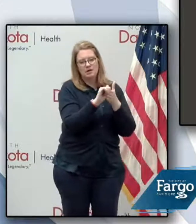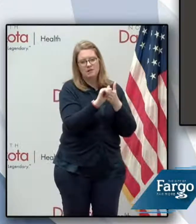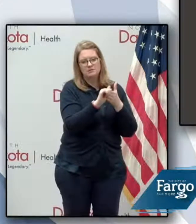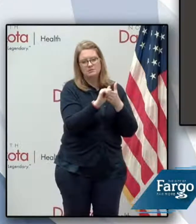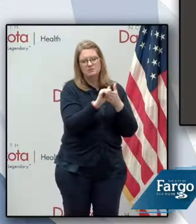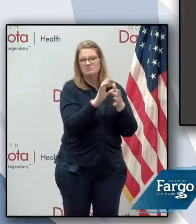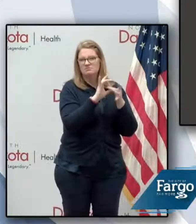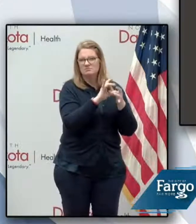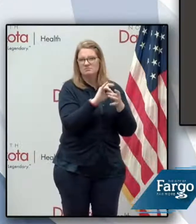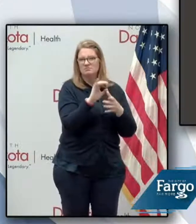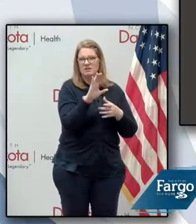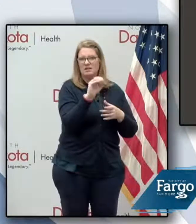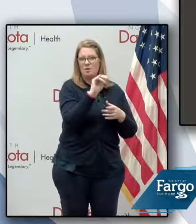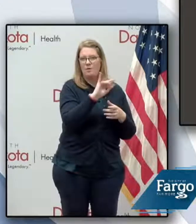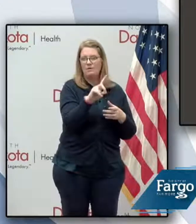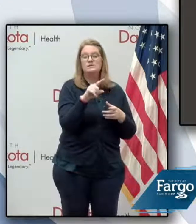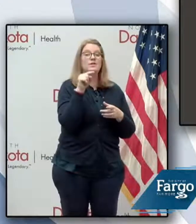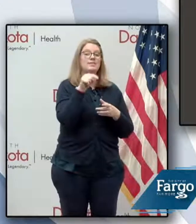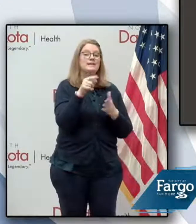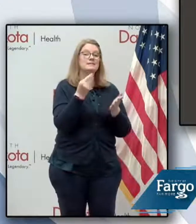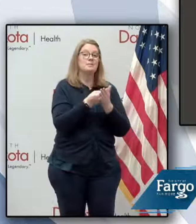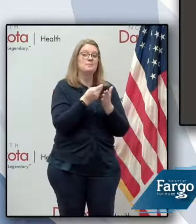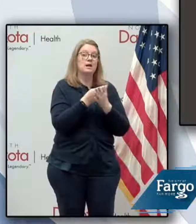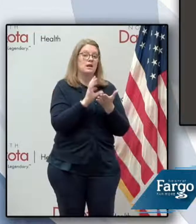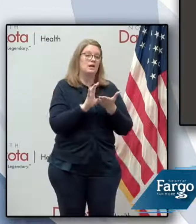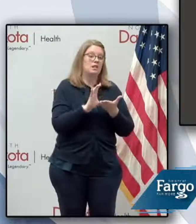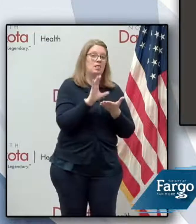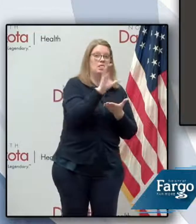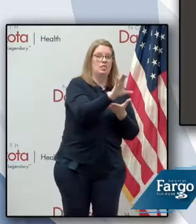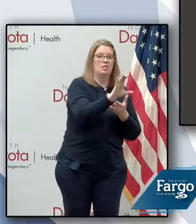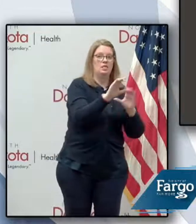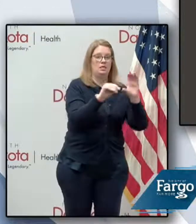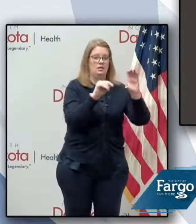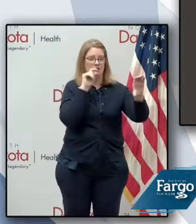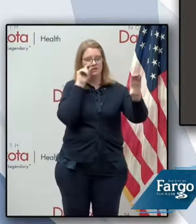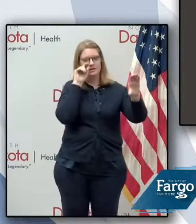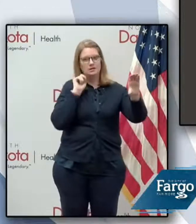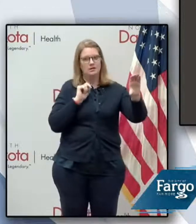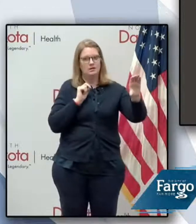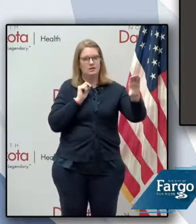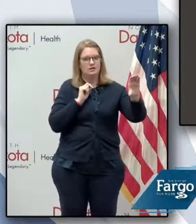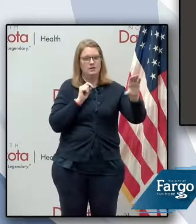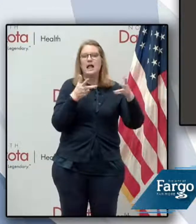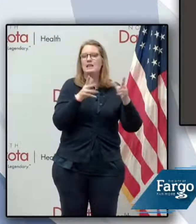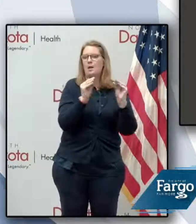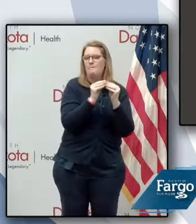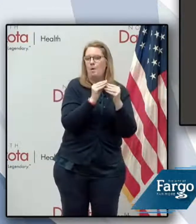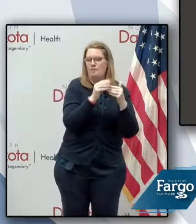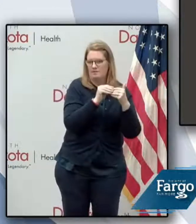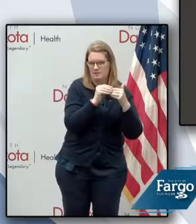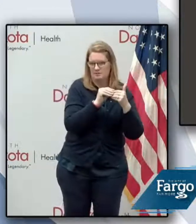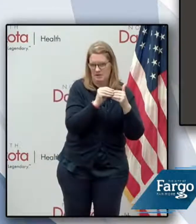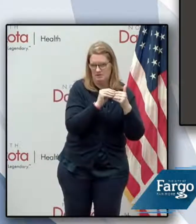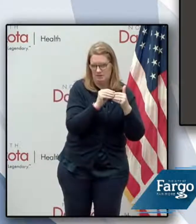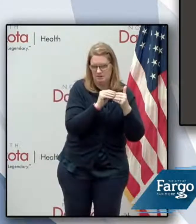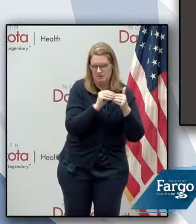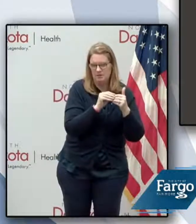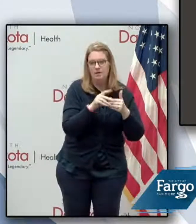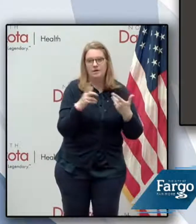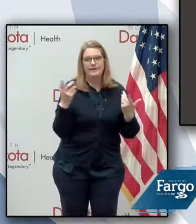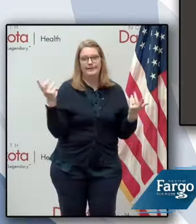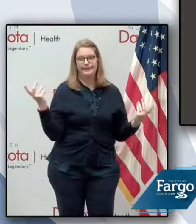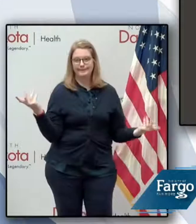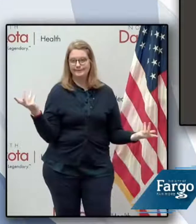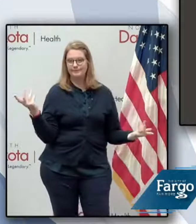COVID related. This round of dollars that are going out today will allow more flexibility for schools, whether that's